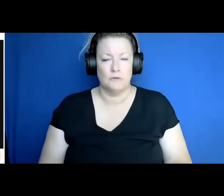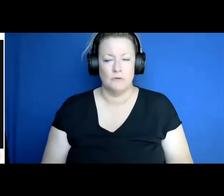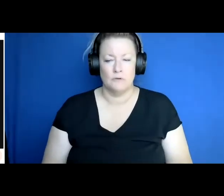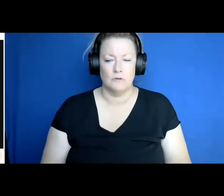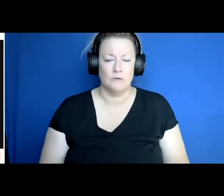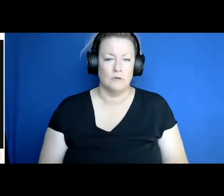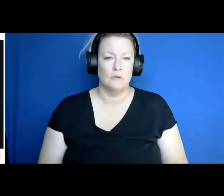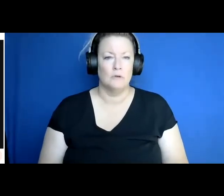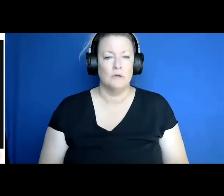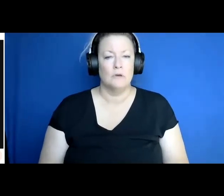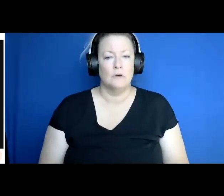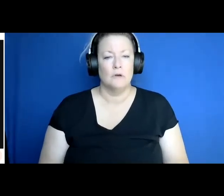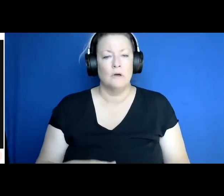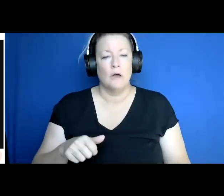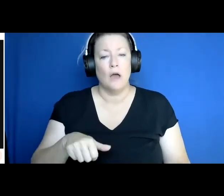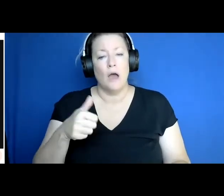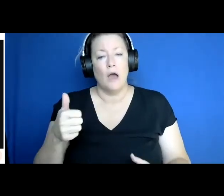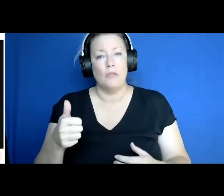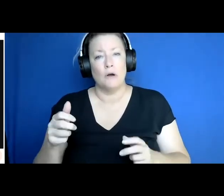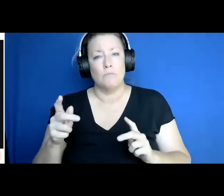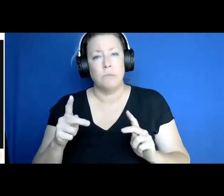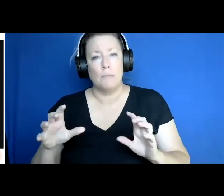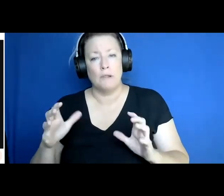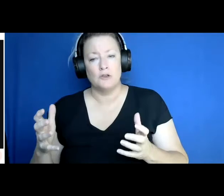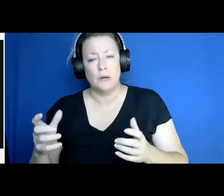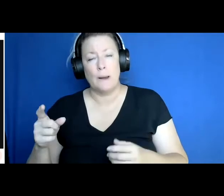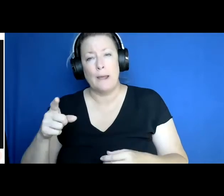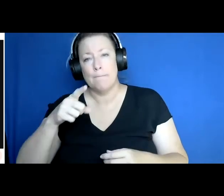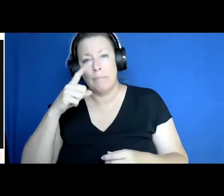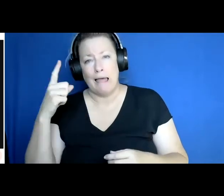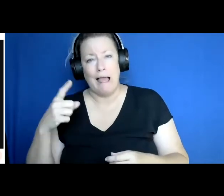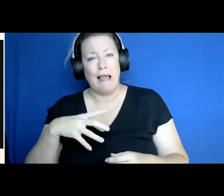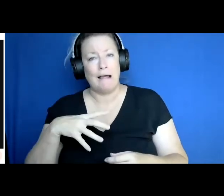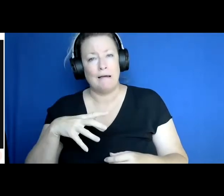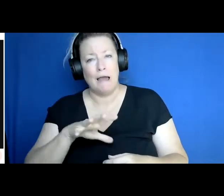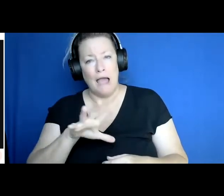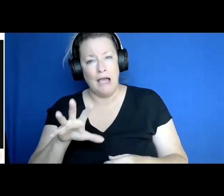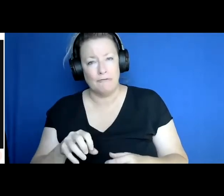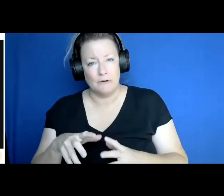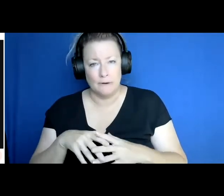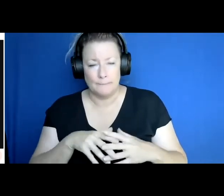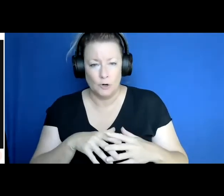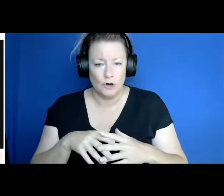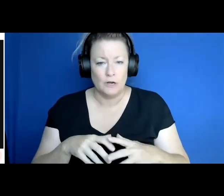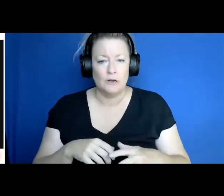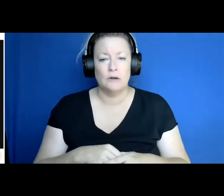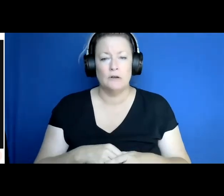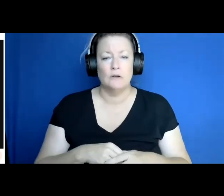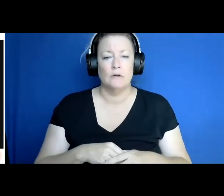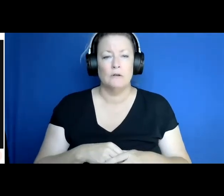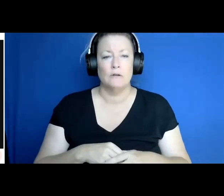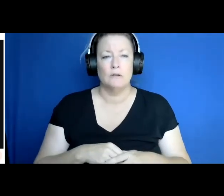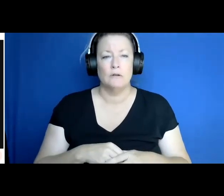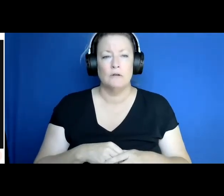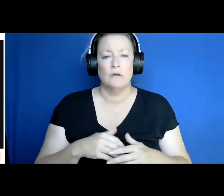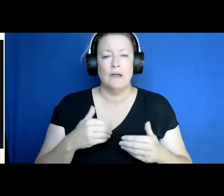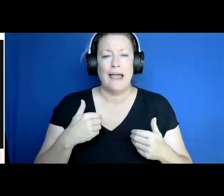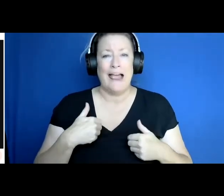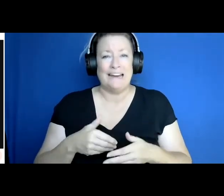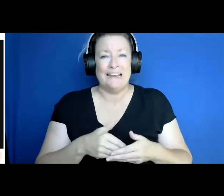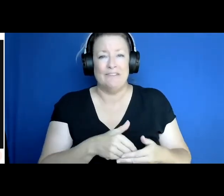Our other priority population are Blacks and African Americans, as there was an infant mortality rate